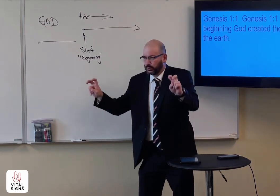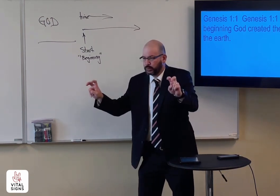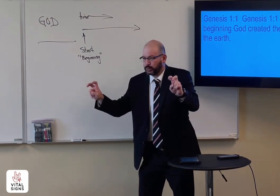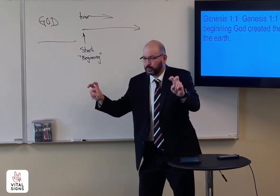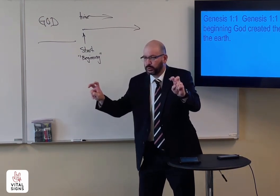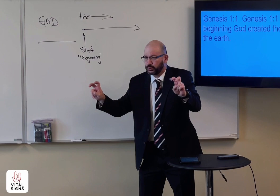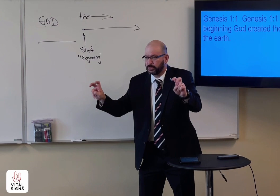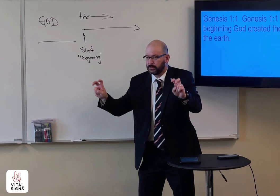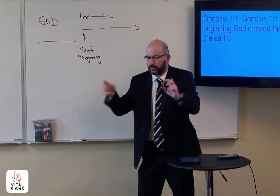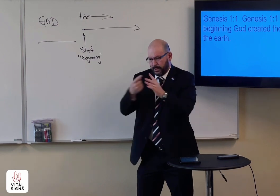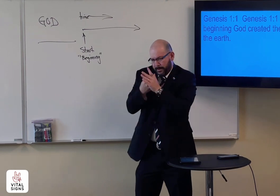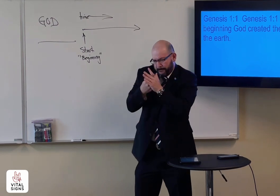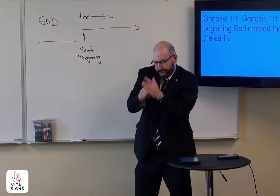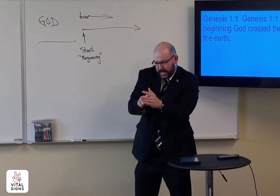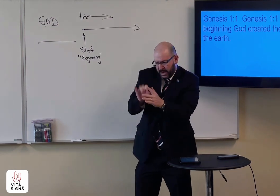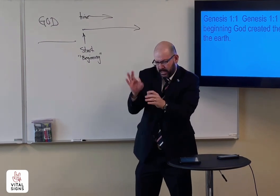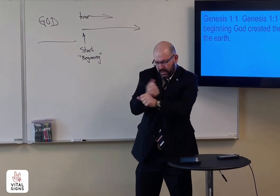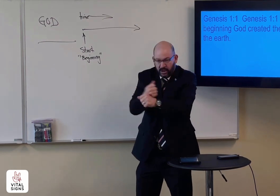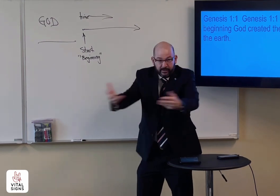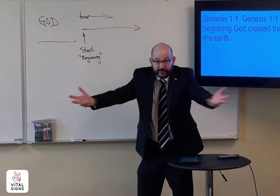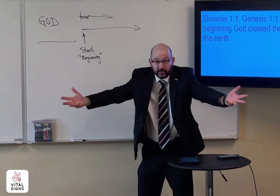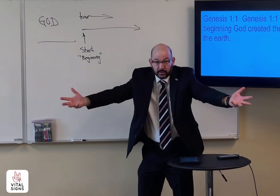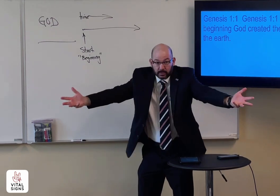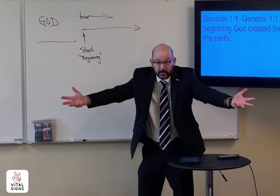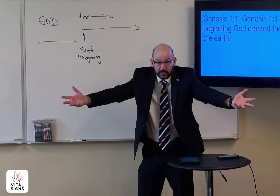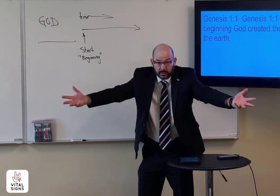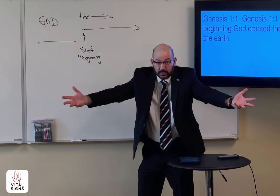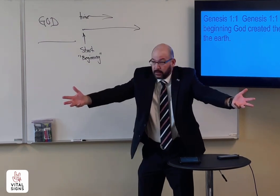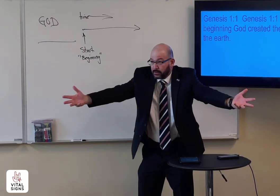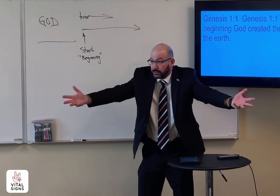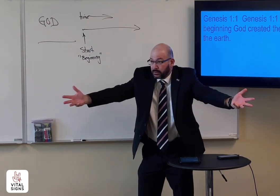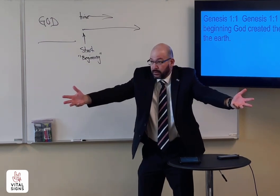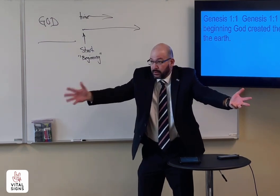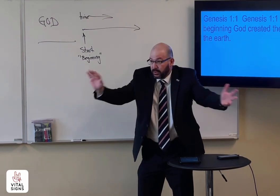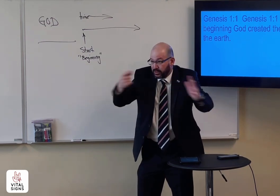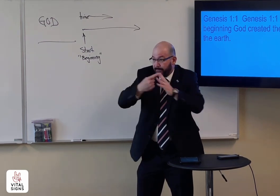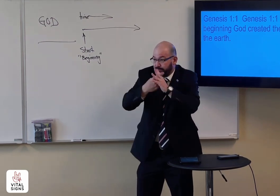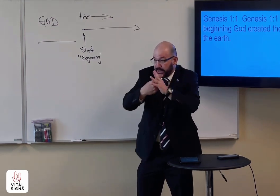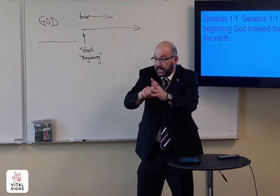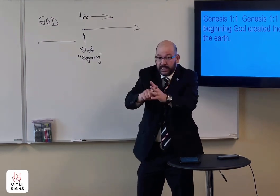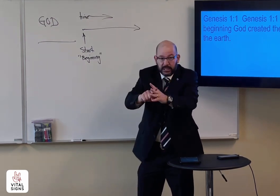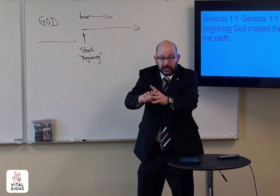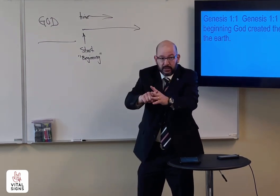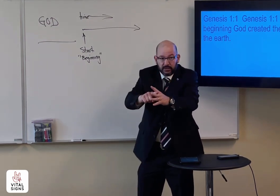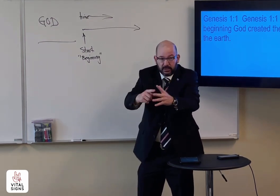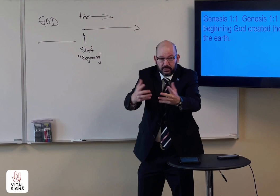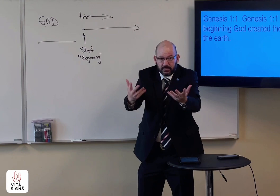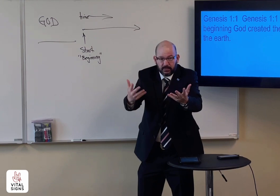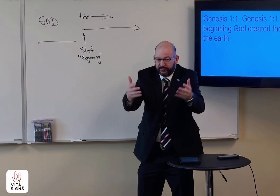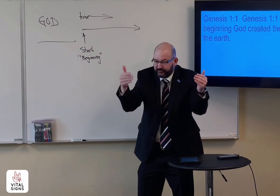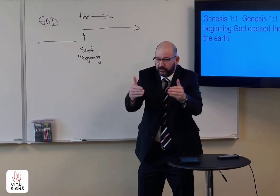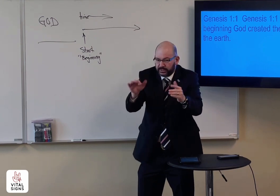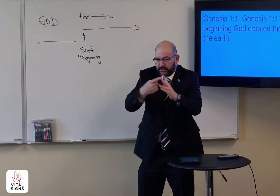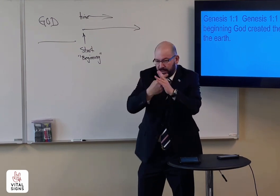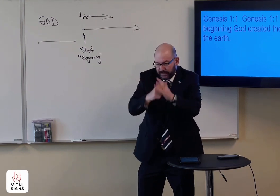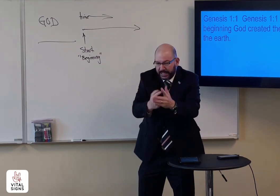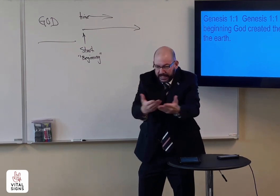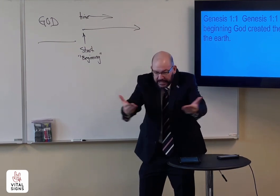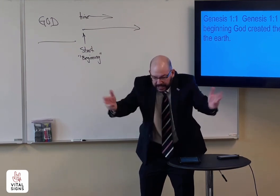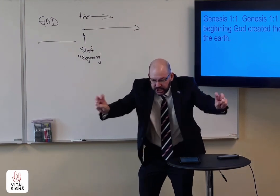topic changed everything. Biology. Oh, beginning. Focus on that beginning issue.